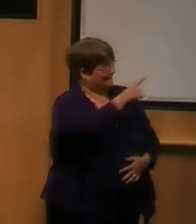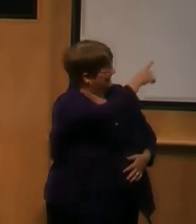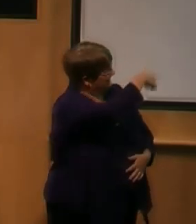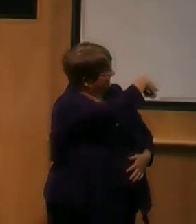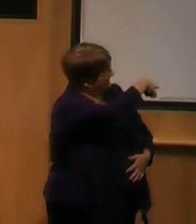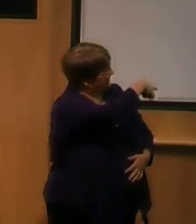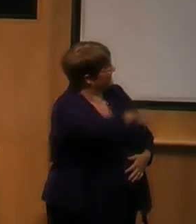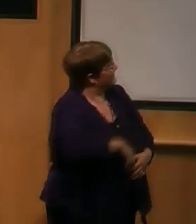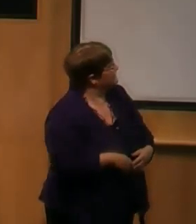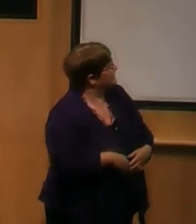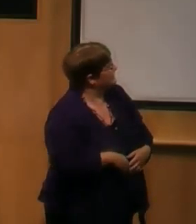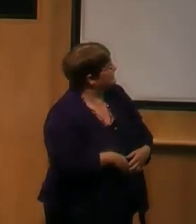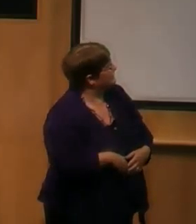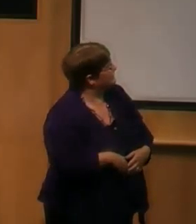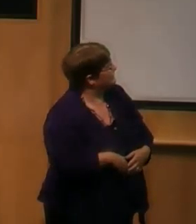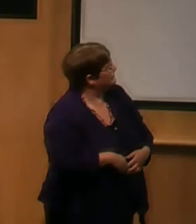accepted into the training.